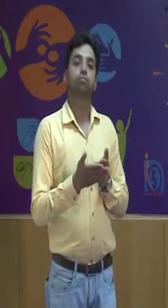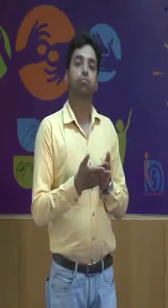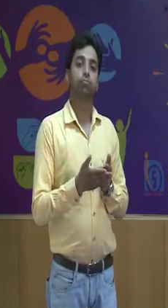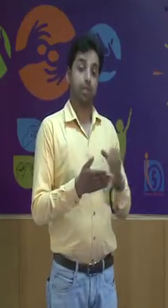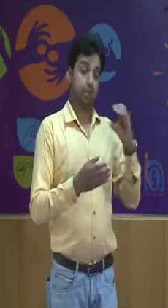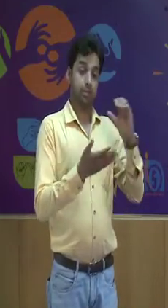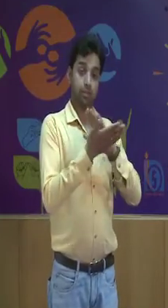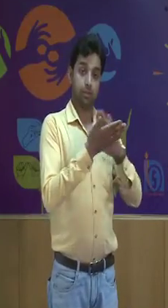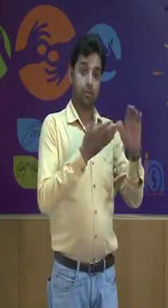chapter 19.